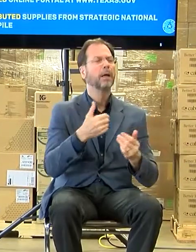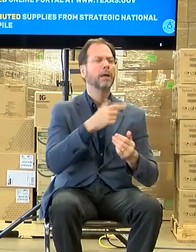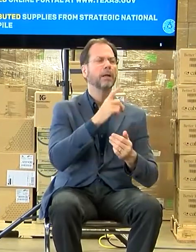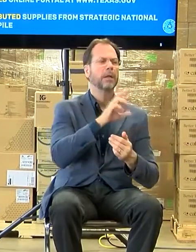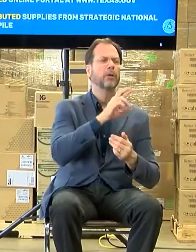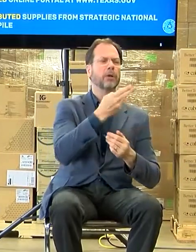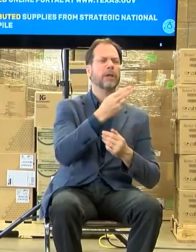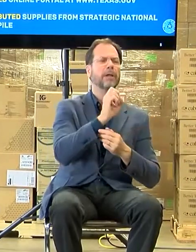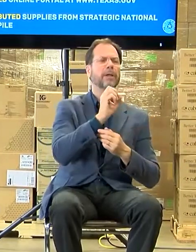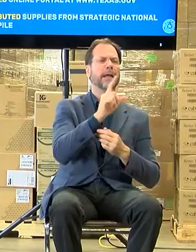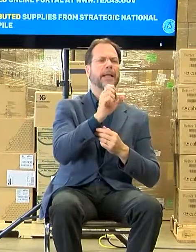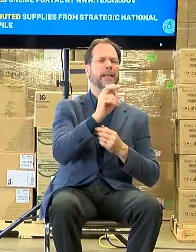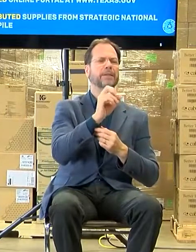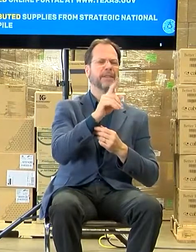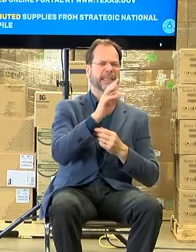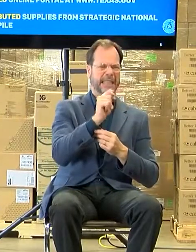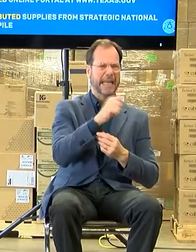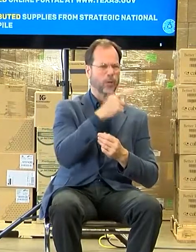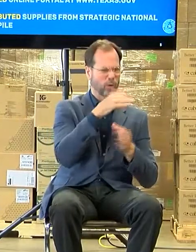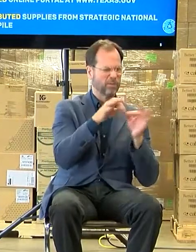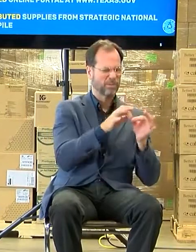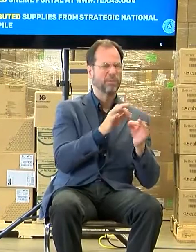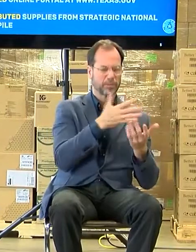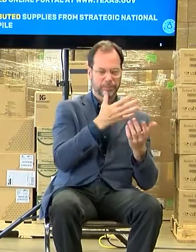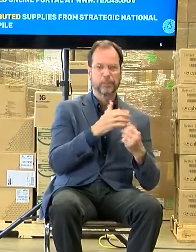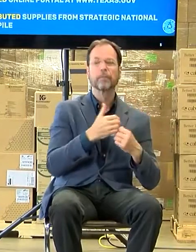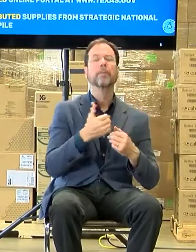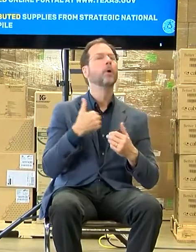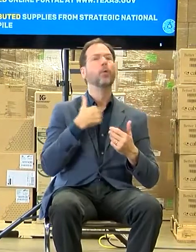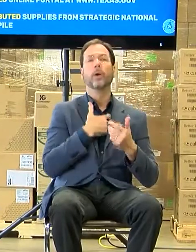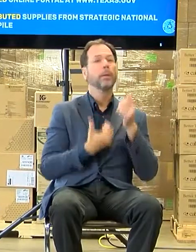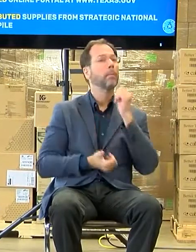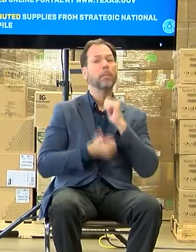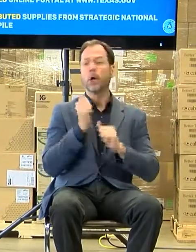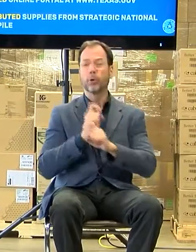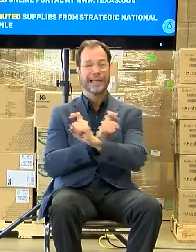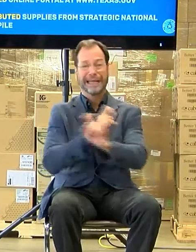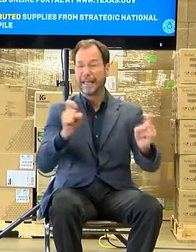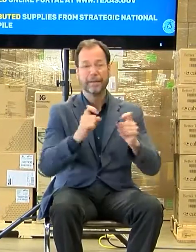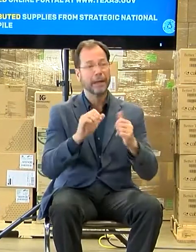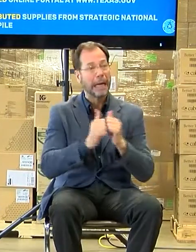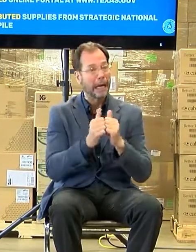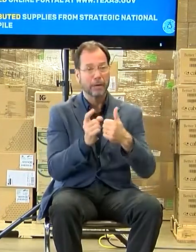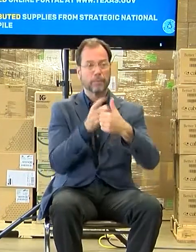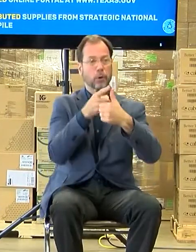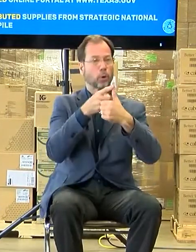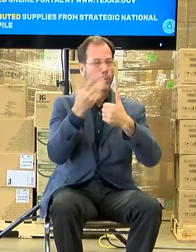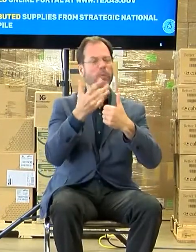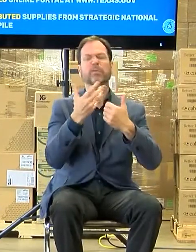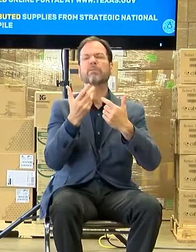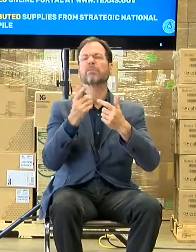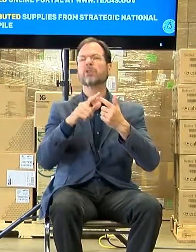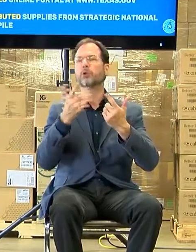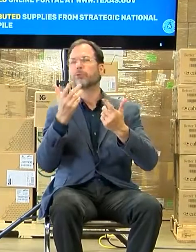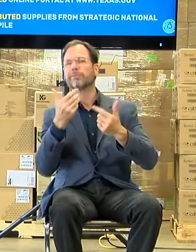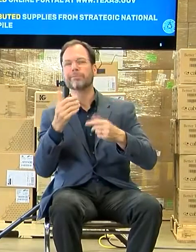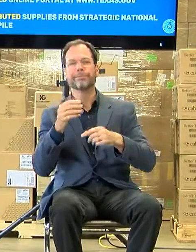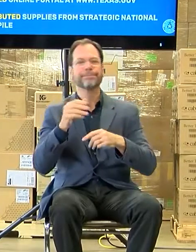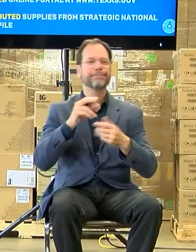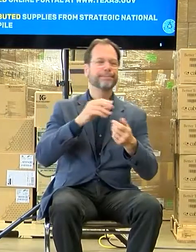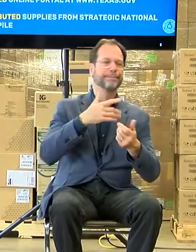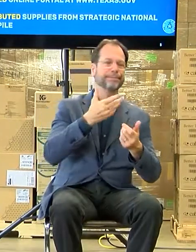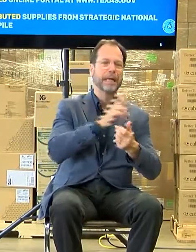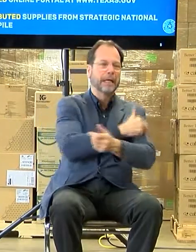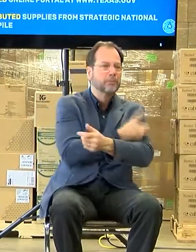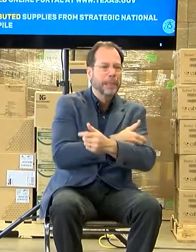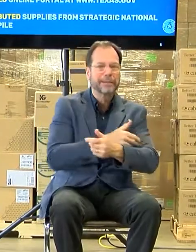second, but we distribute them primarily to healthcare facilities across the state of Texas that need access